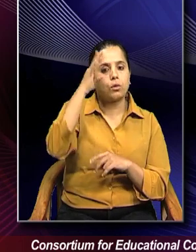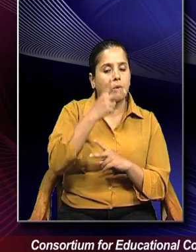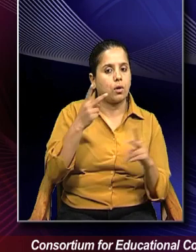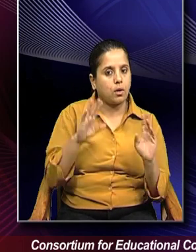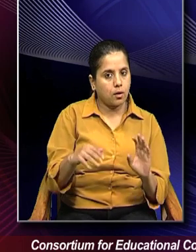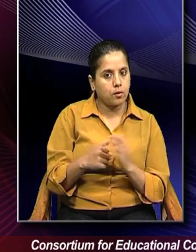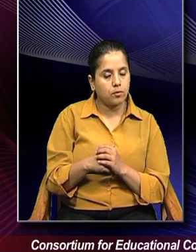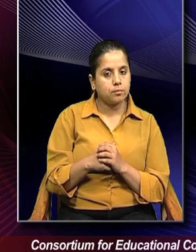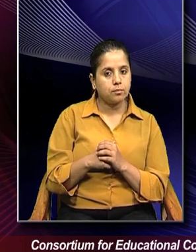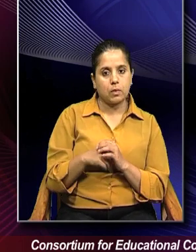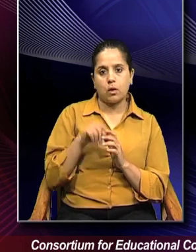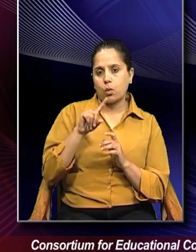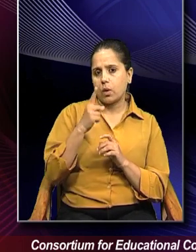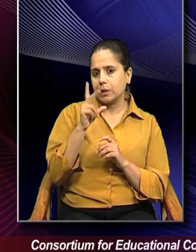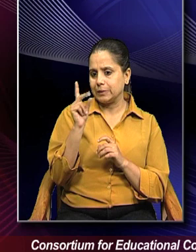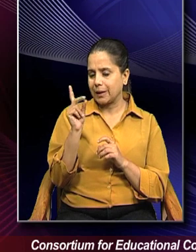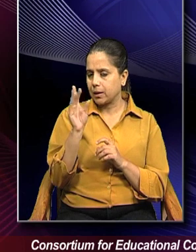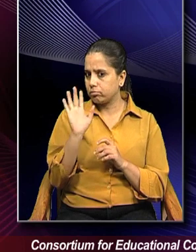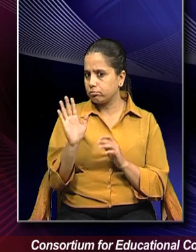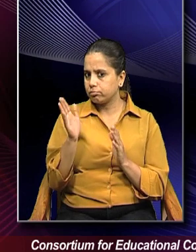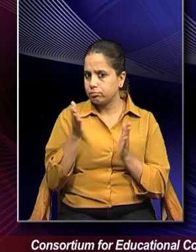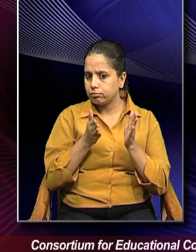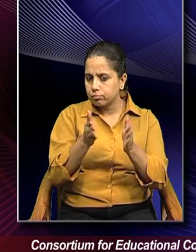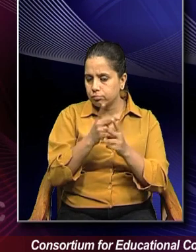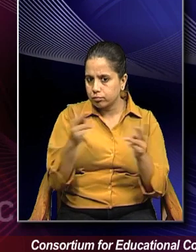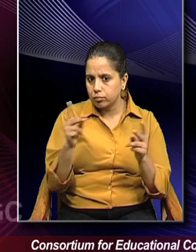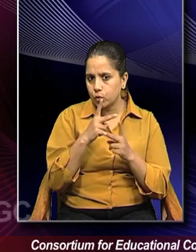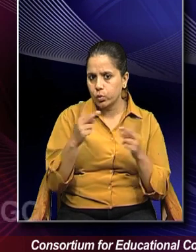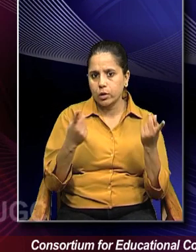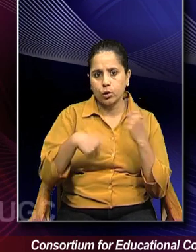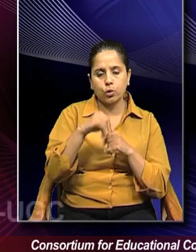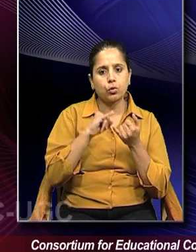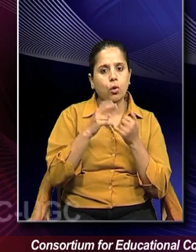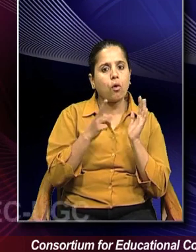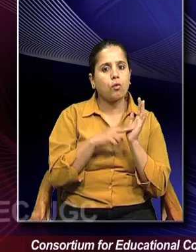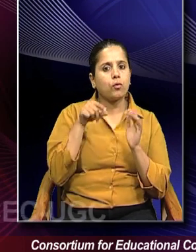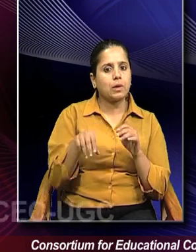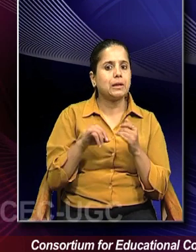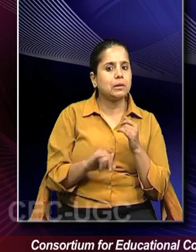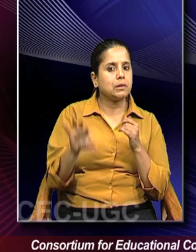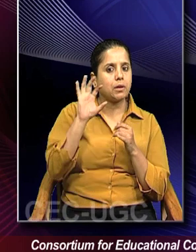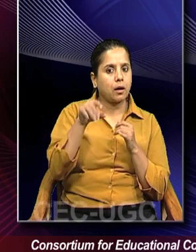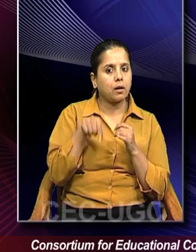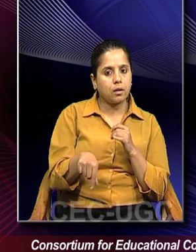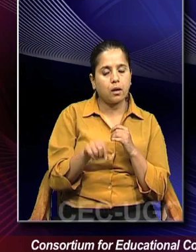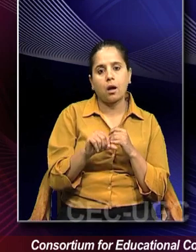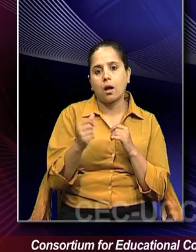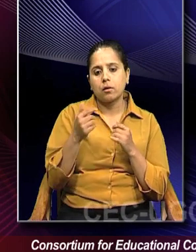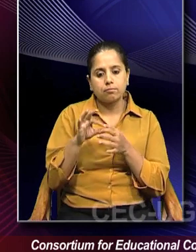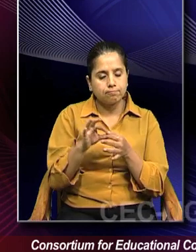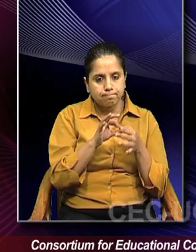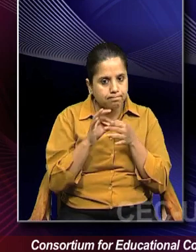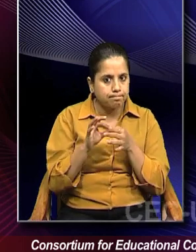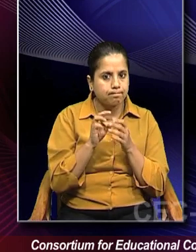is pluralistic society of multiple sovereign states, and the other is